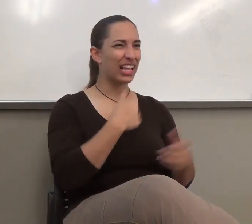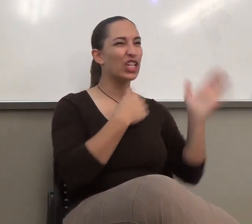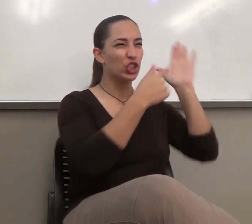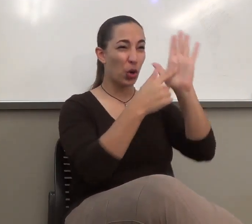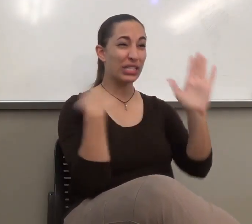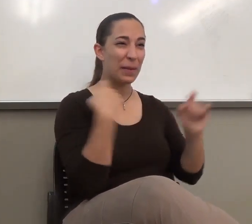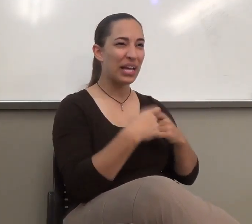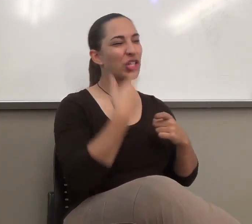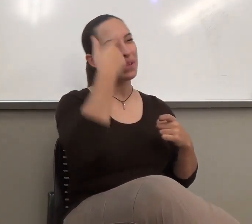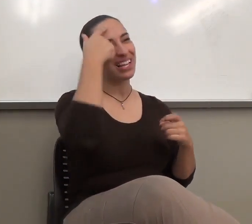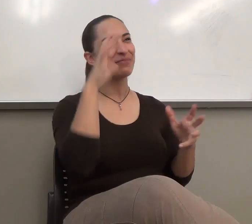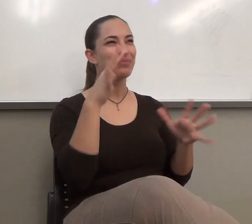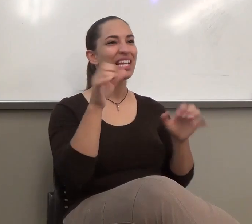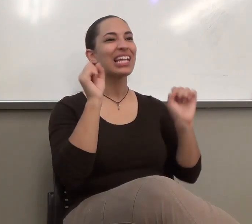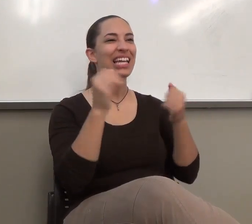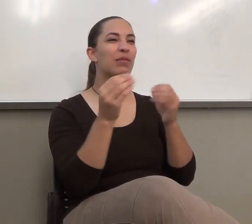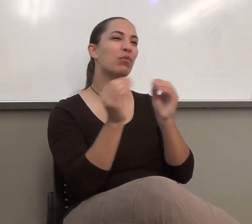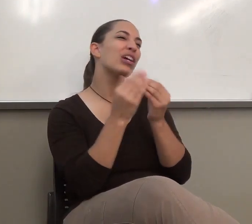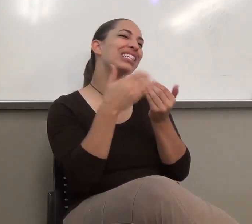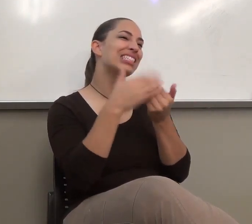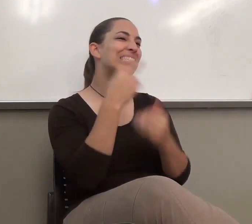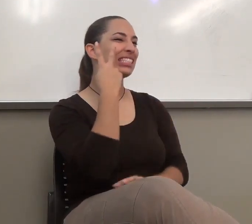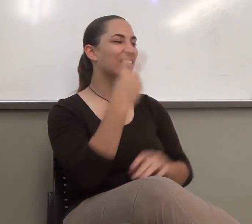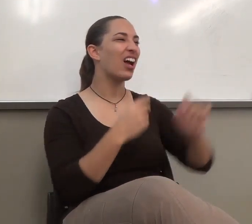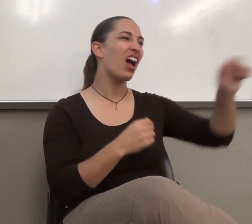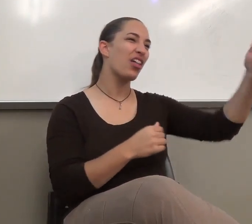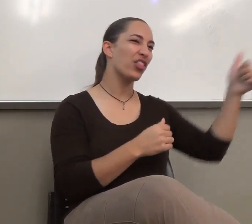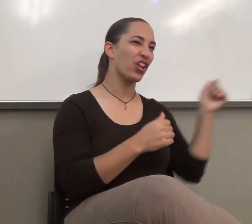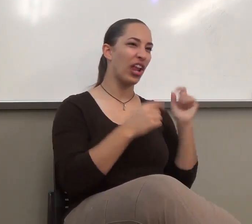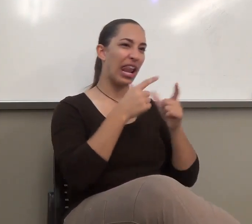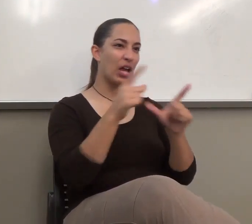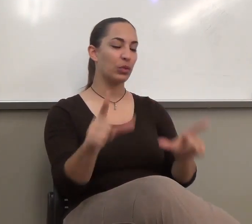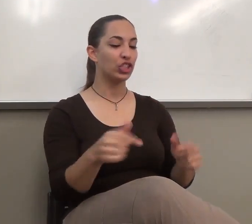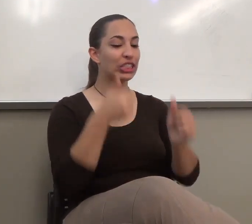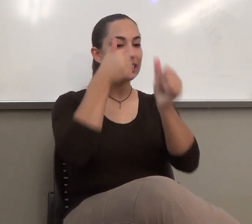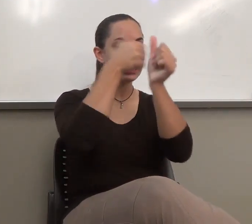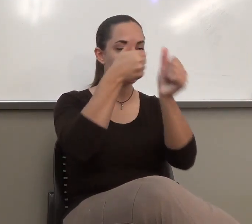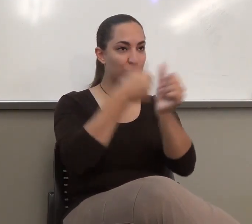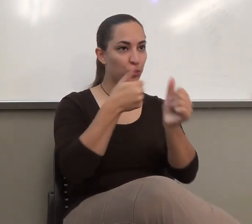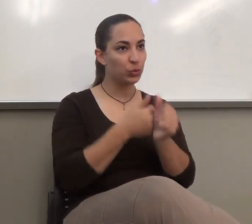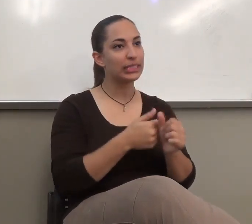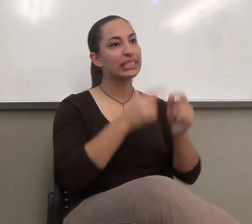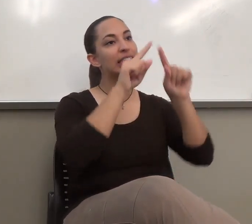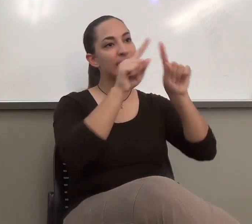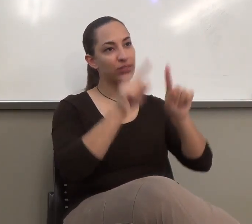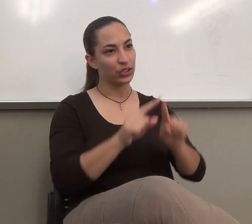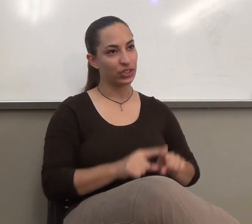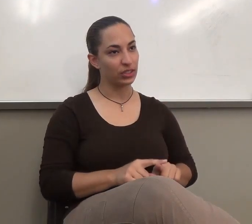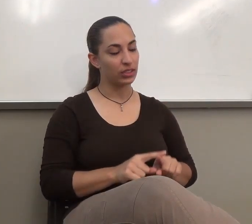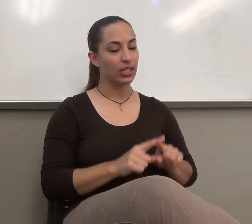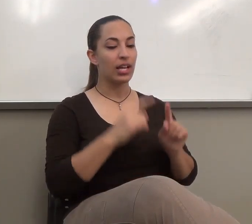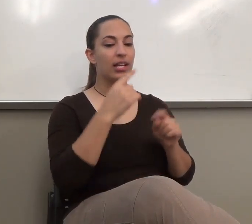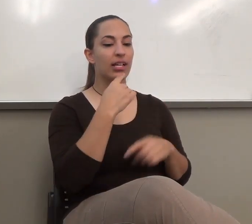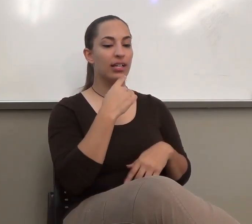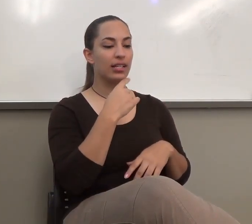it's easier to see in other languages that each one is different. You see what I'm saying? That's why we